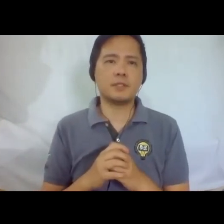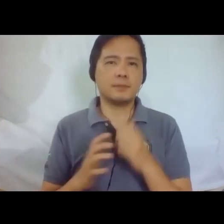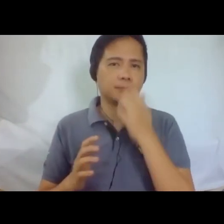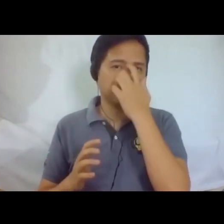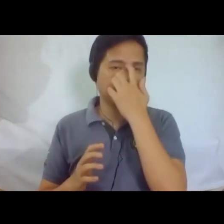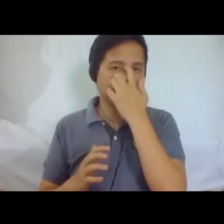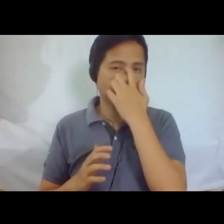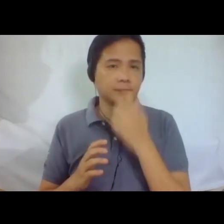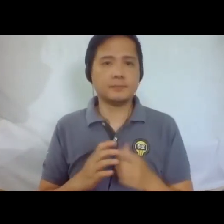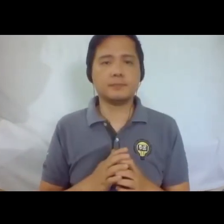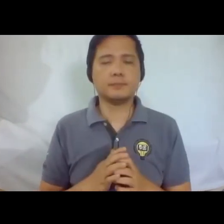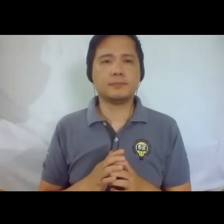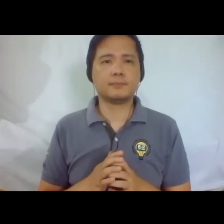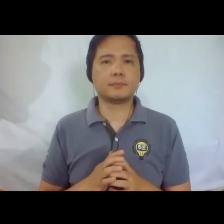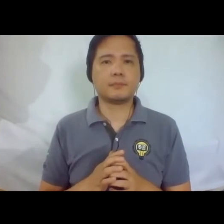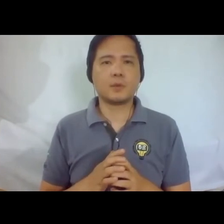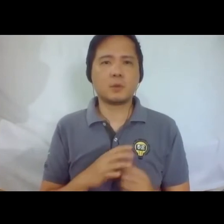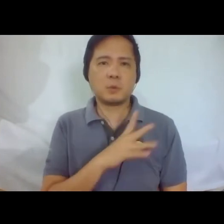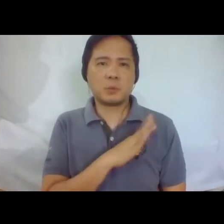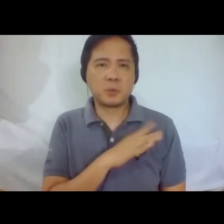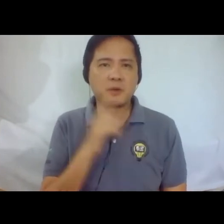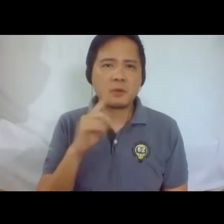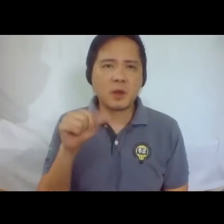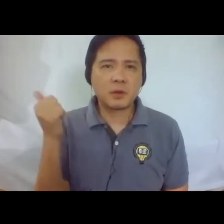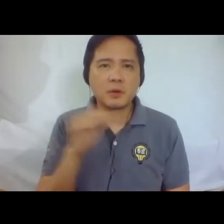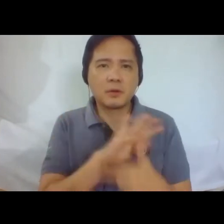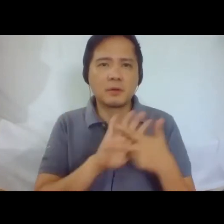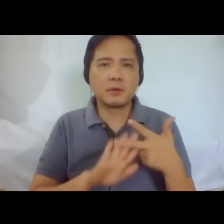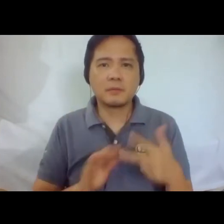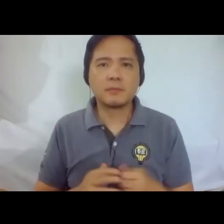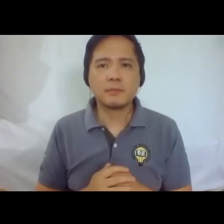Okay, sir. Okay, we'll wait till everybody comes on though.